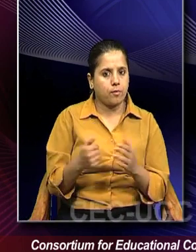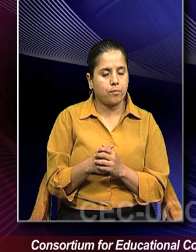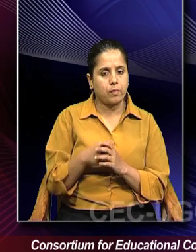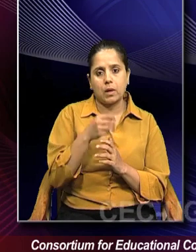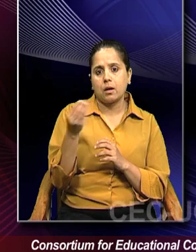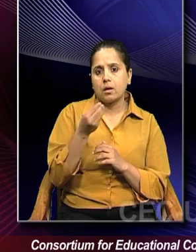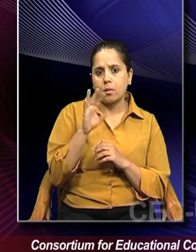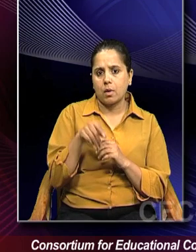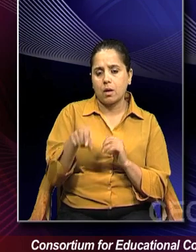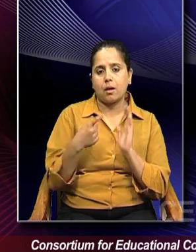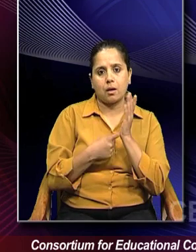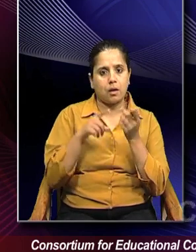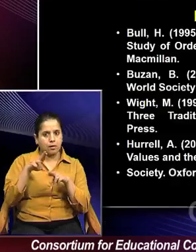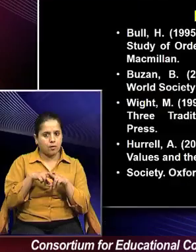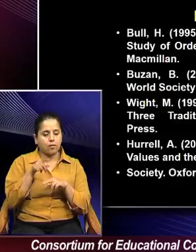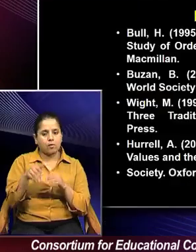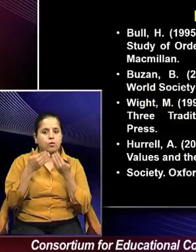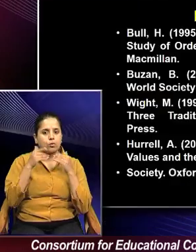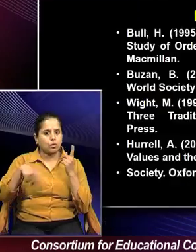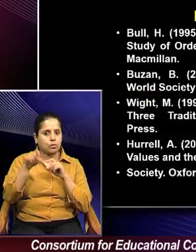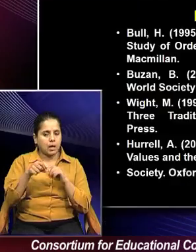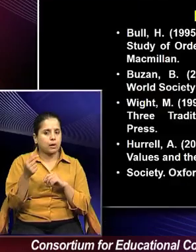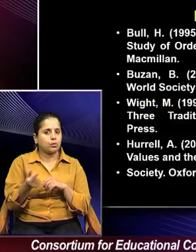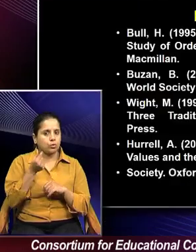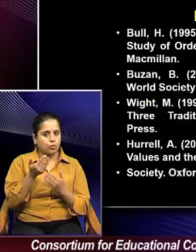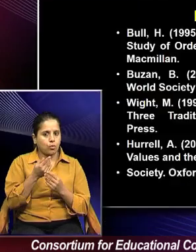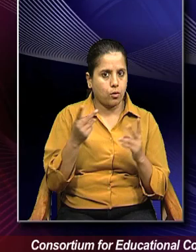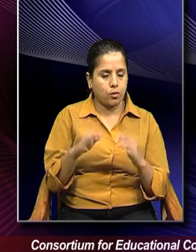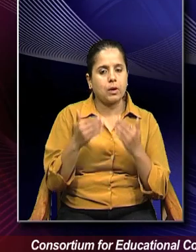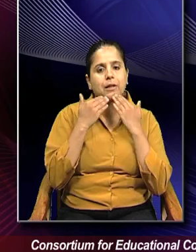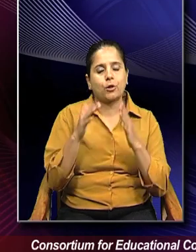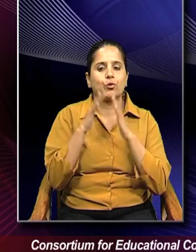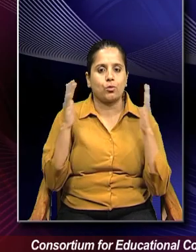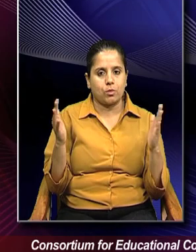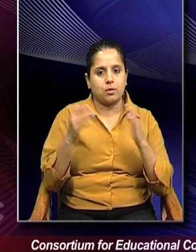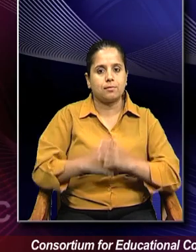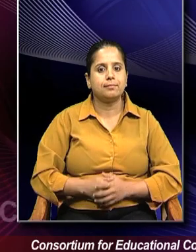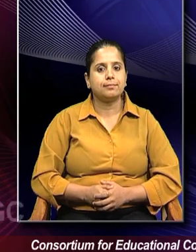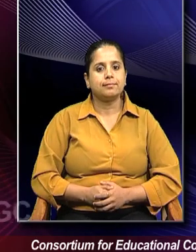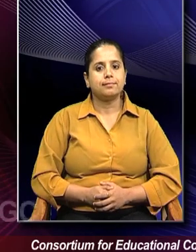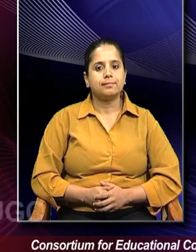some of the references which students can utilize. Thank you very much.